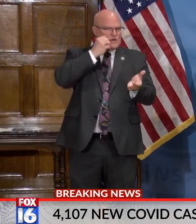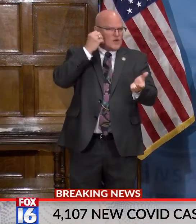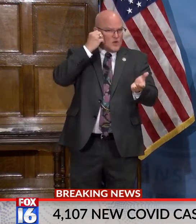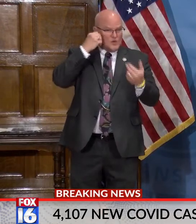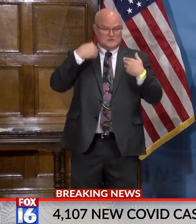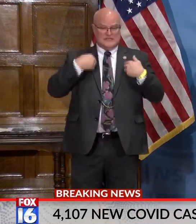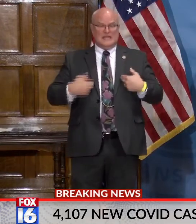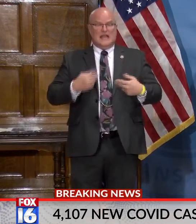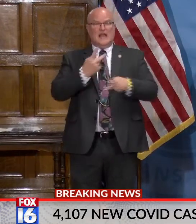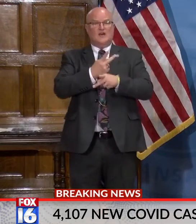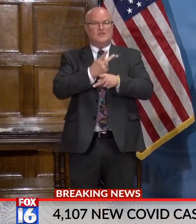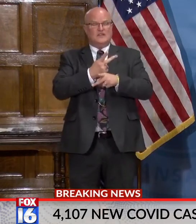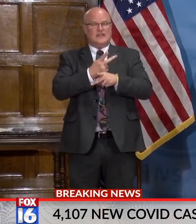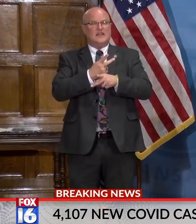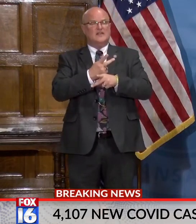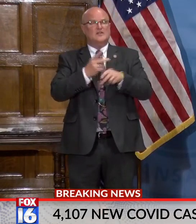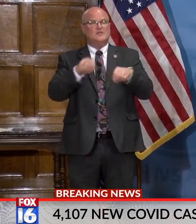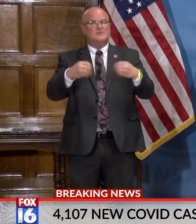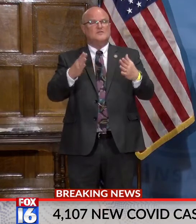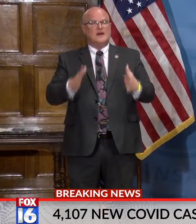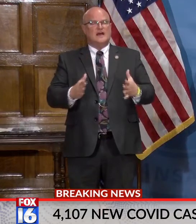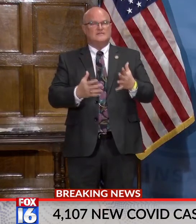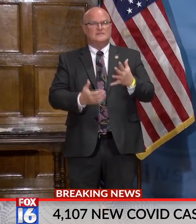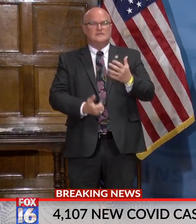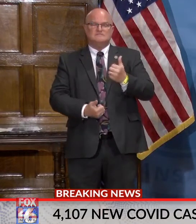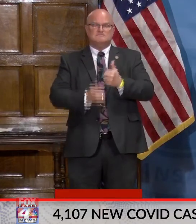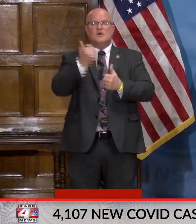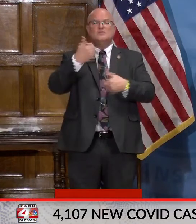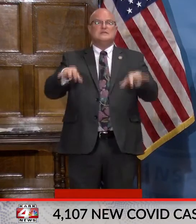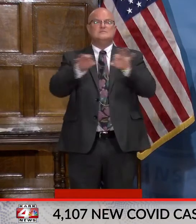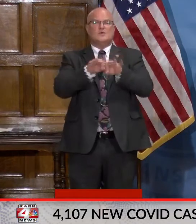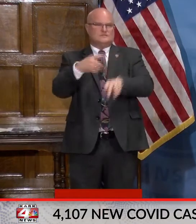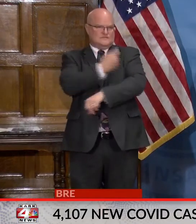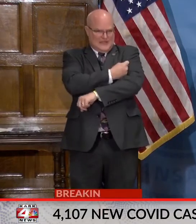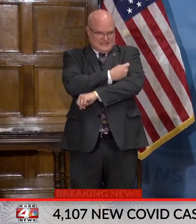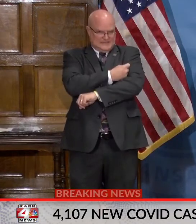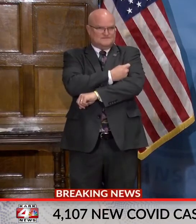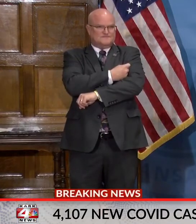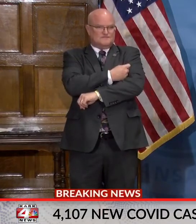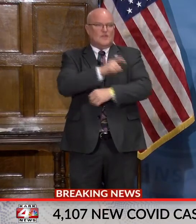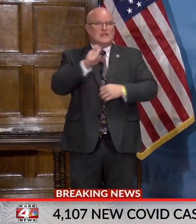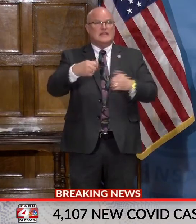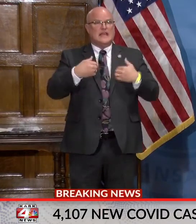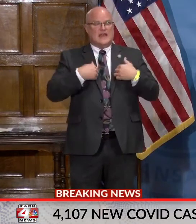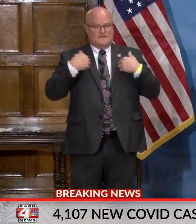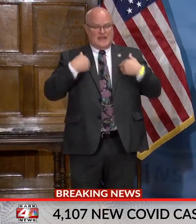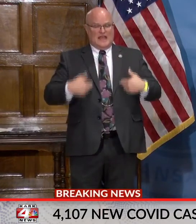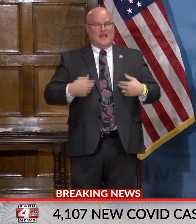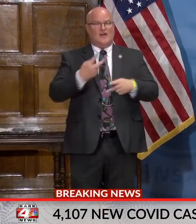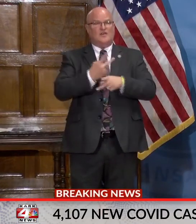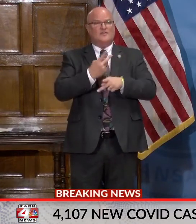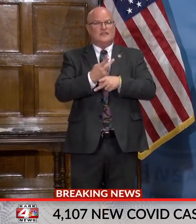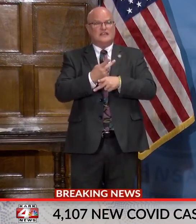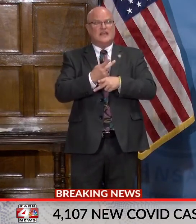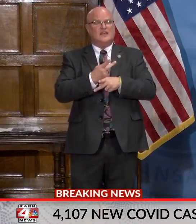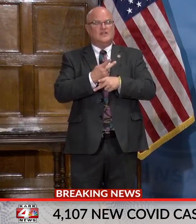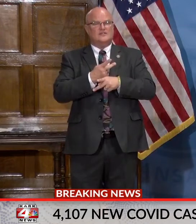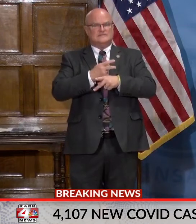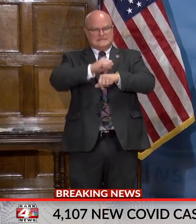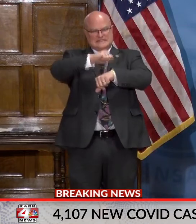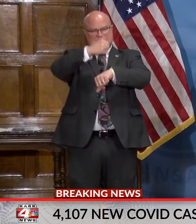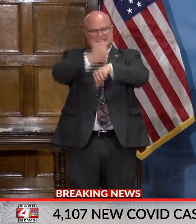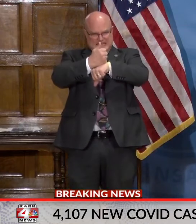healthcare providers were the most important to deliver a vaccine to. We needed to have our health care infrastructure